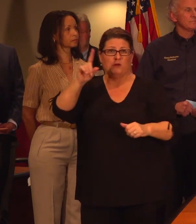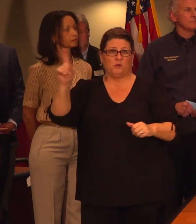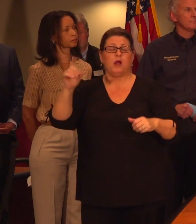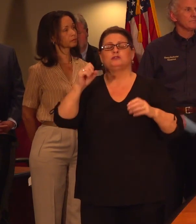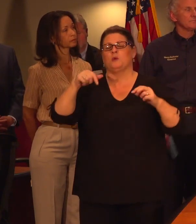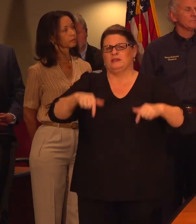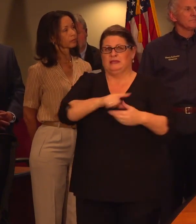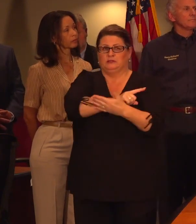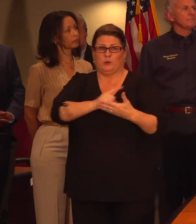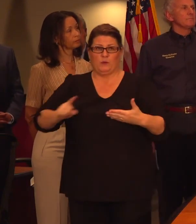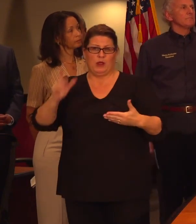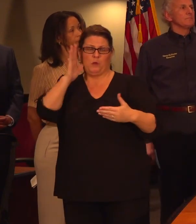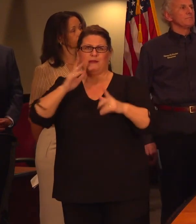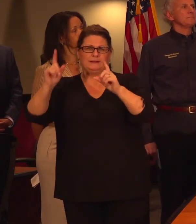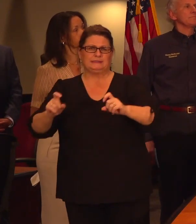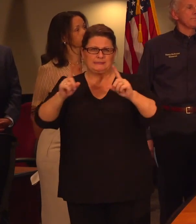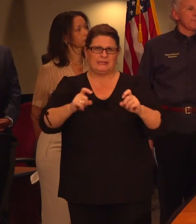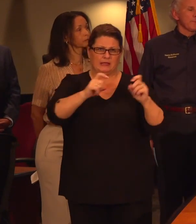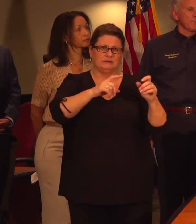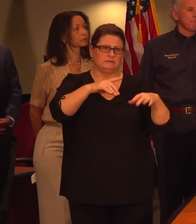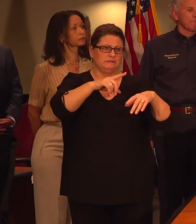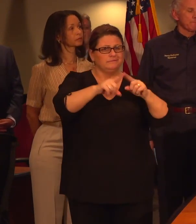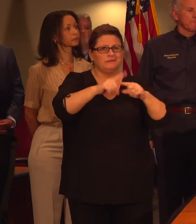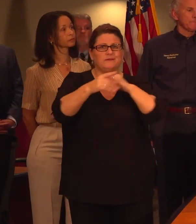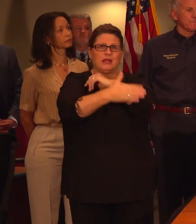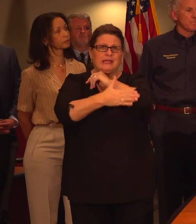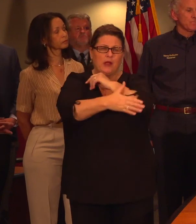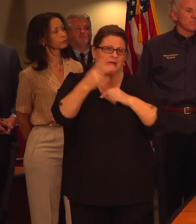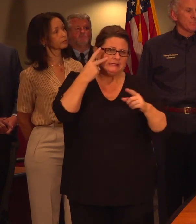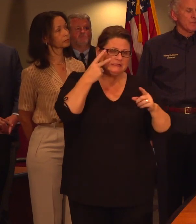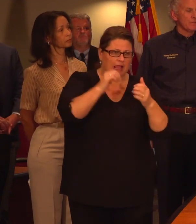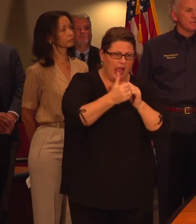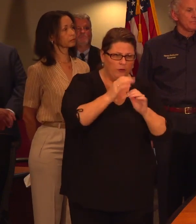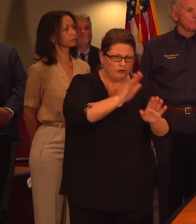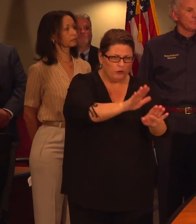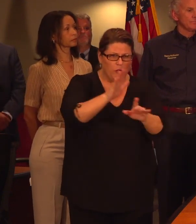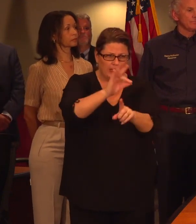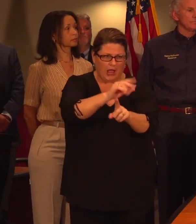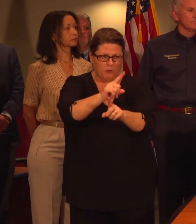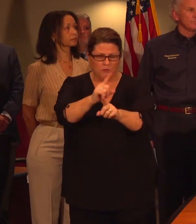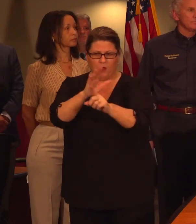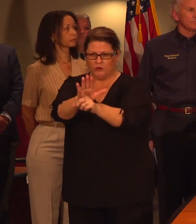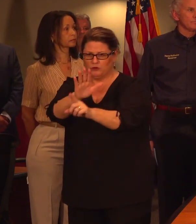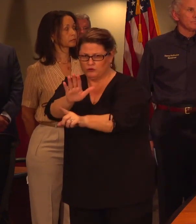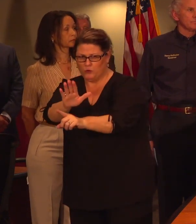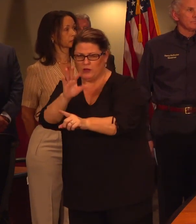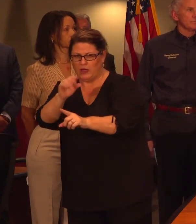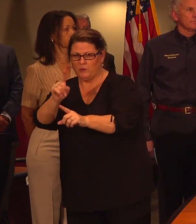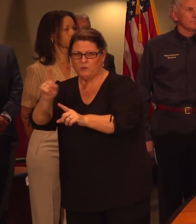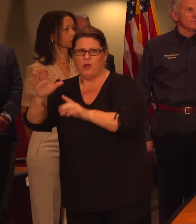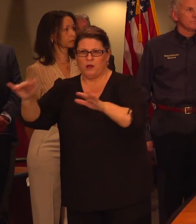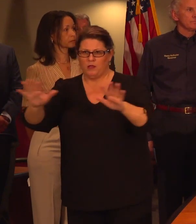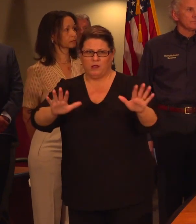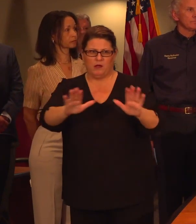this week, we'll be piloting with several counties, and as the week comes to a close, we should be in end